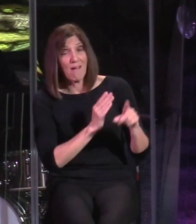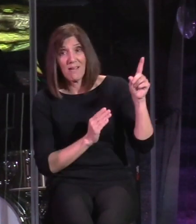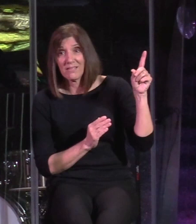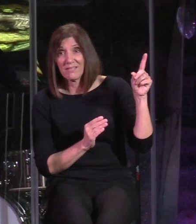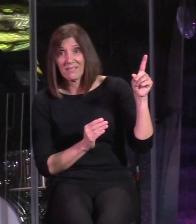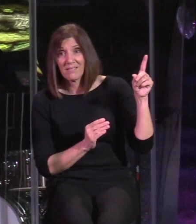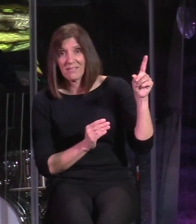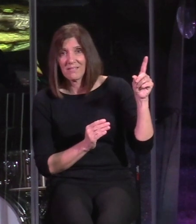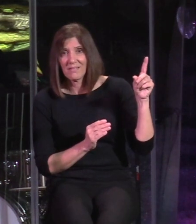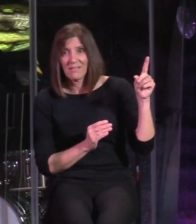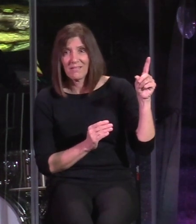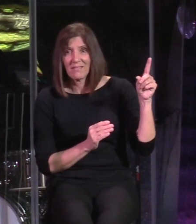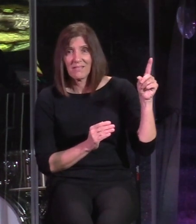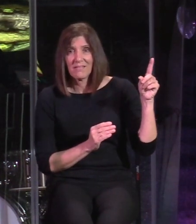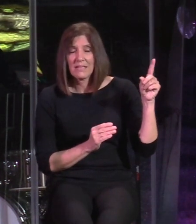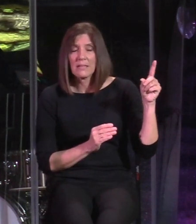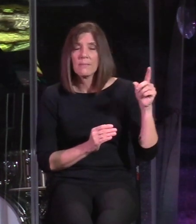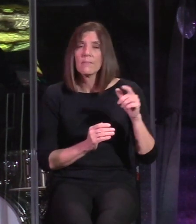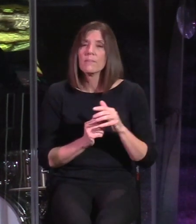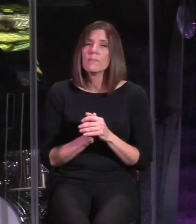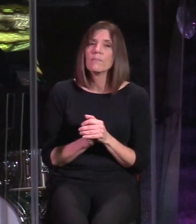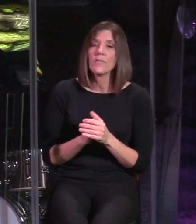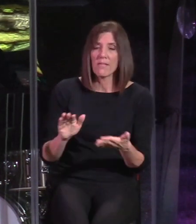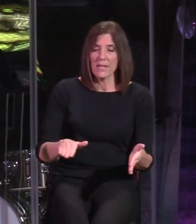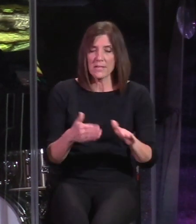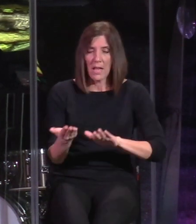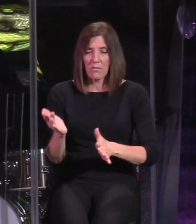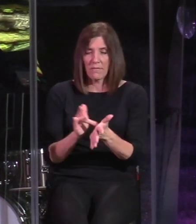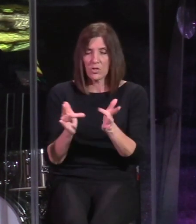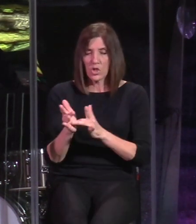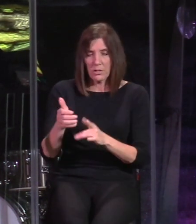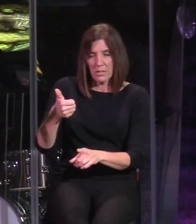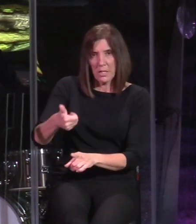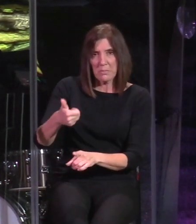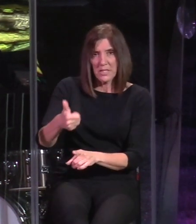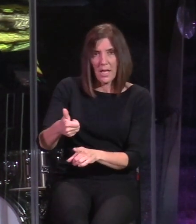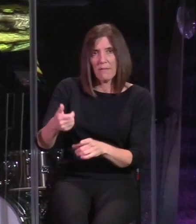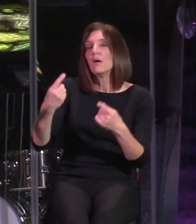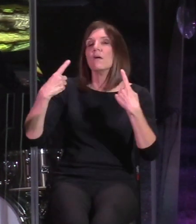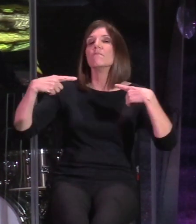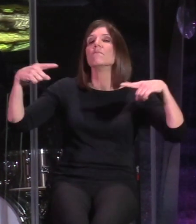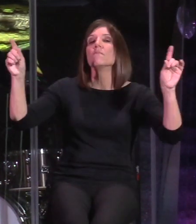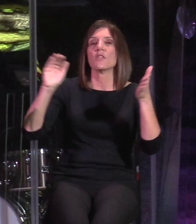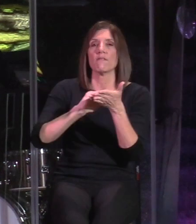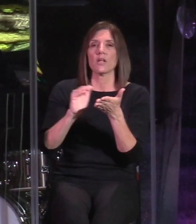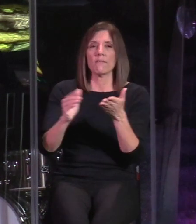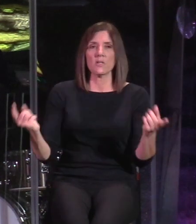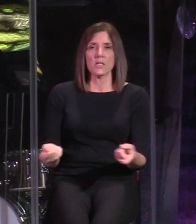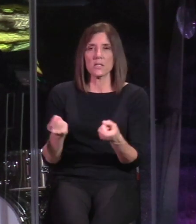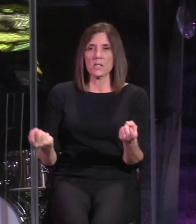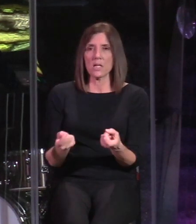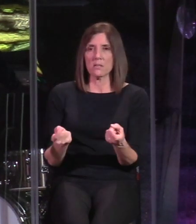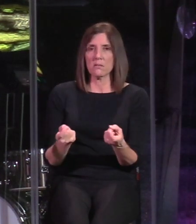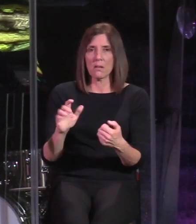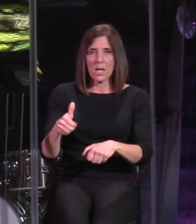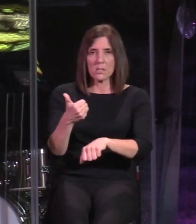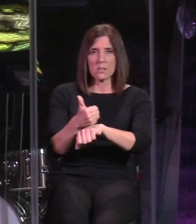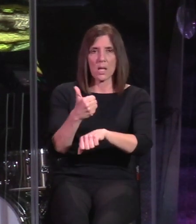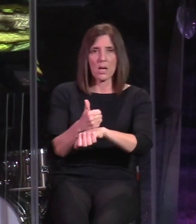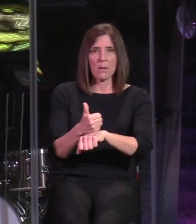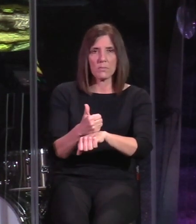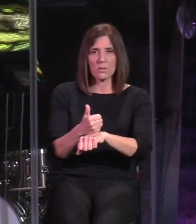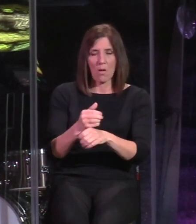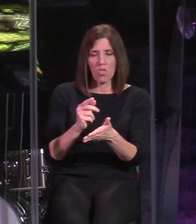like Paul make explicit. The death of Jesus accomplishes the forgiveness of sins and establishes the